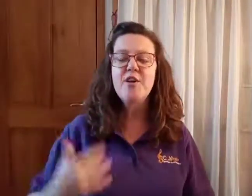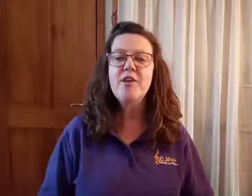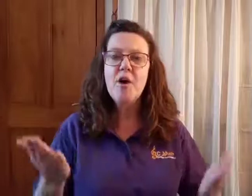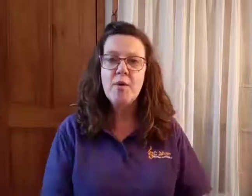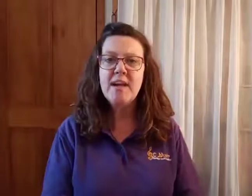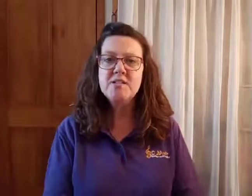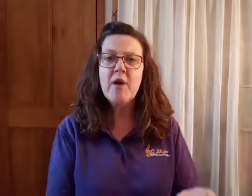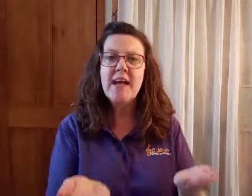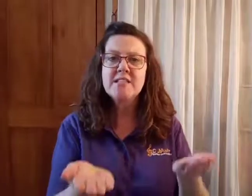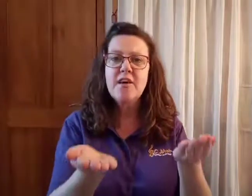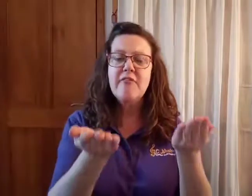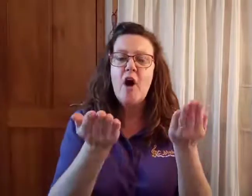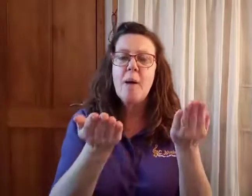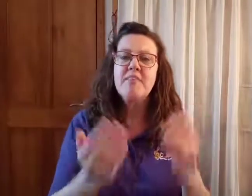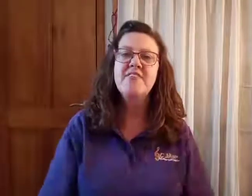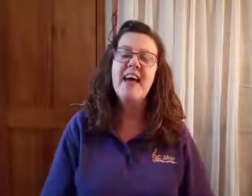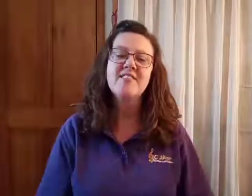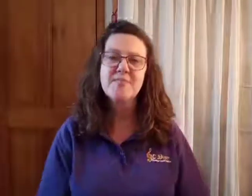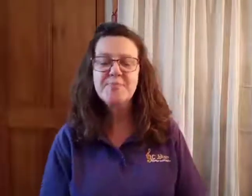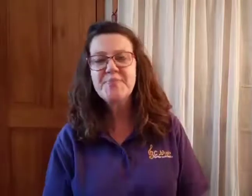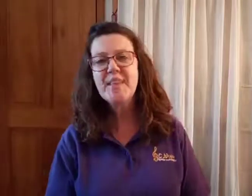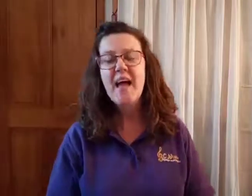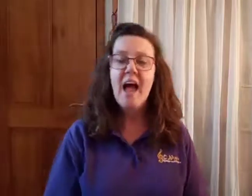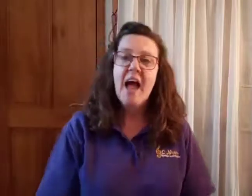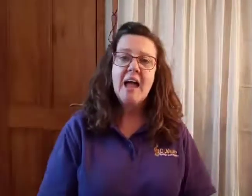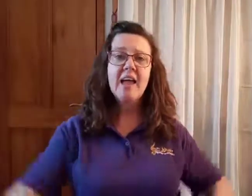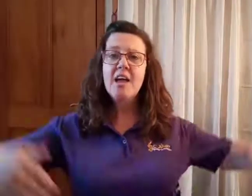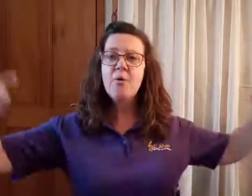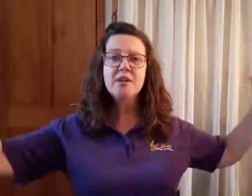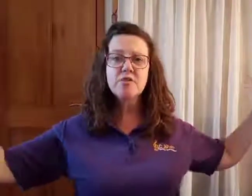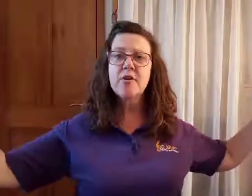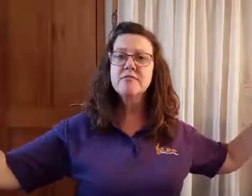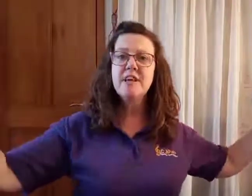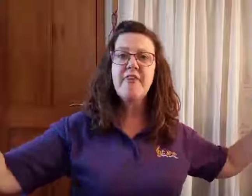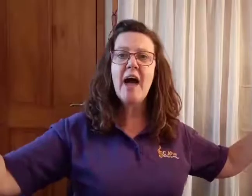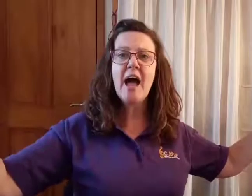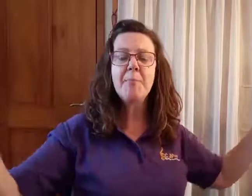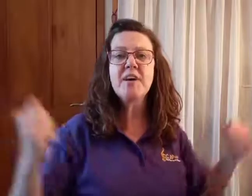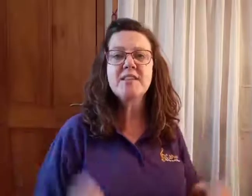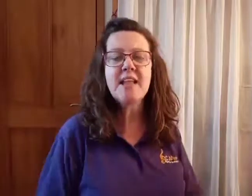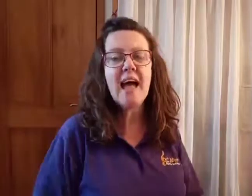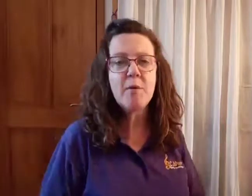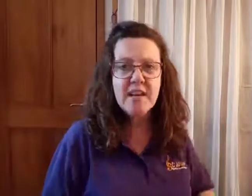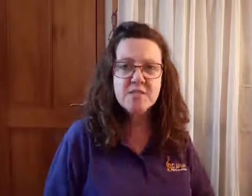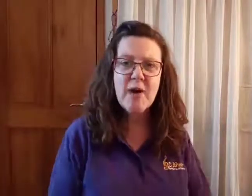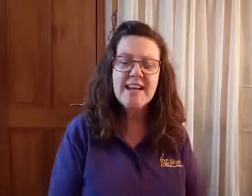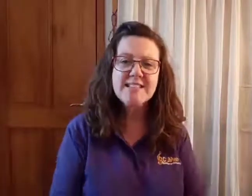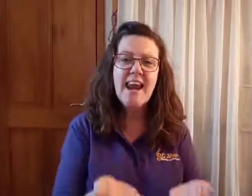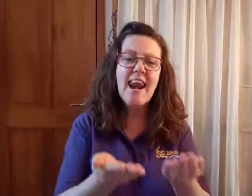know he's risen from the dead. He was crucified, but now he's risen like